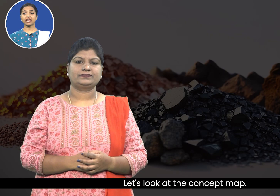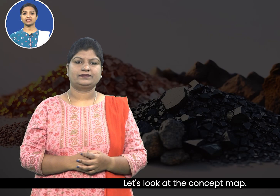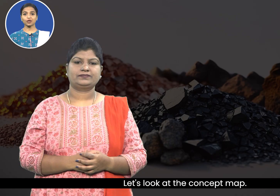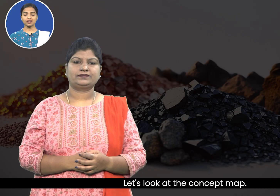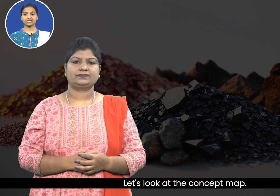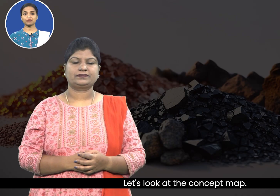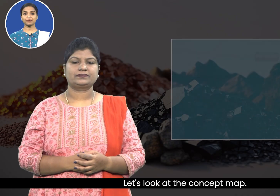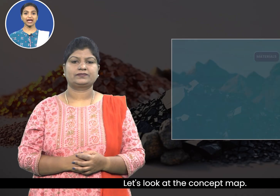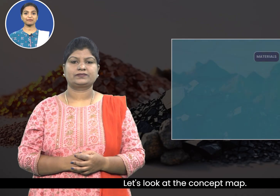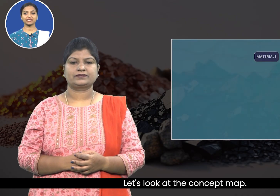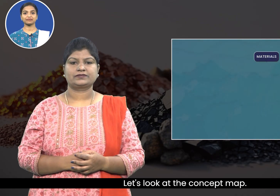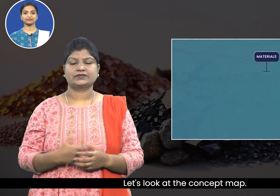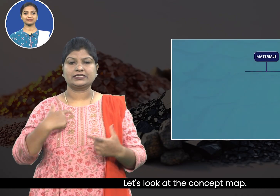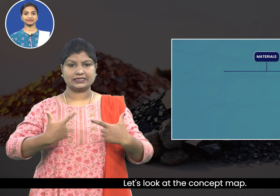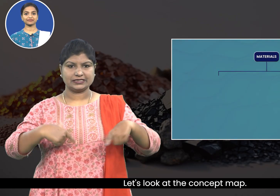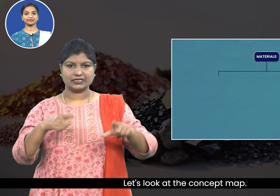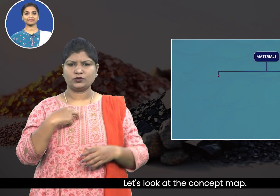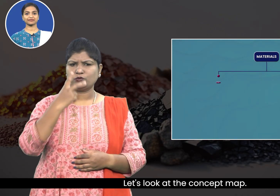Let's look at the concept map.